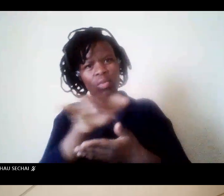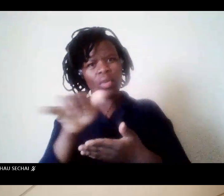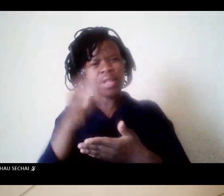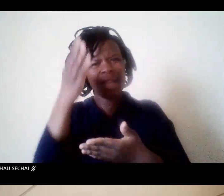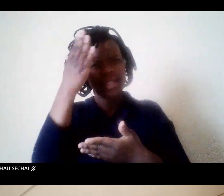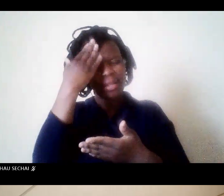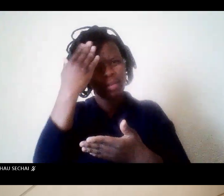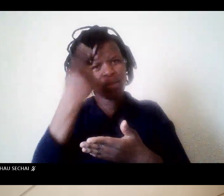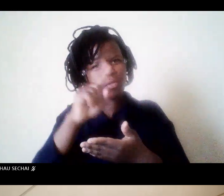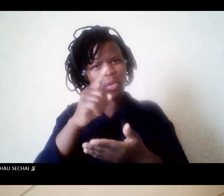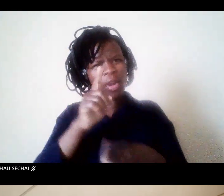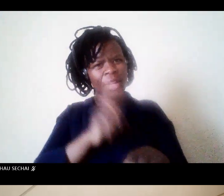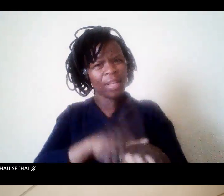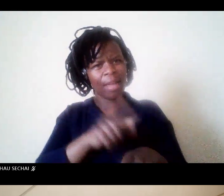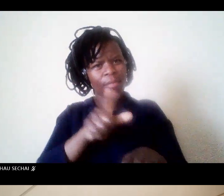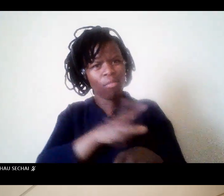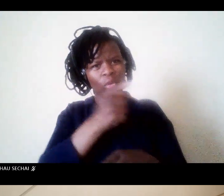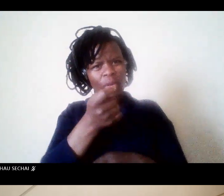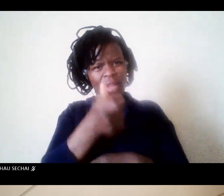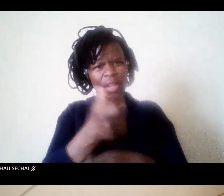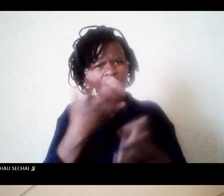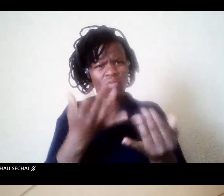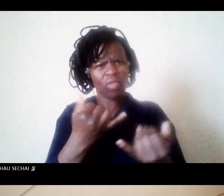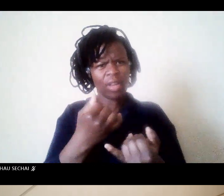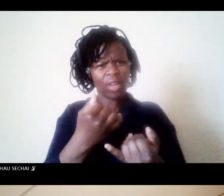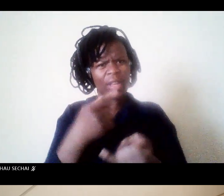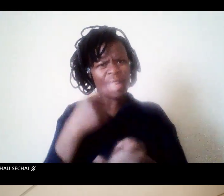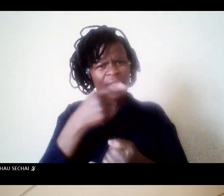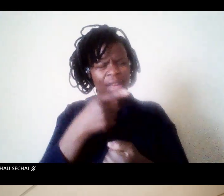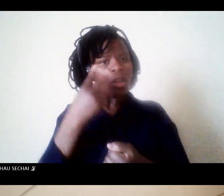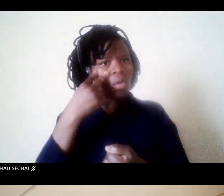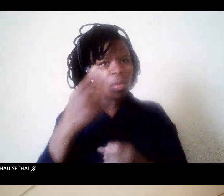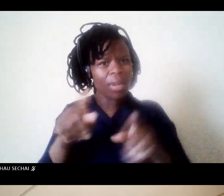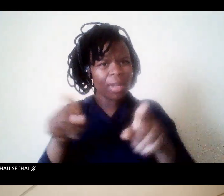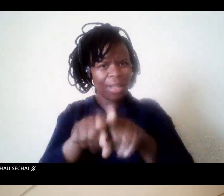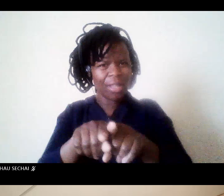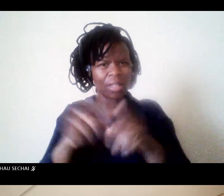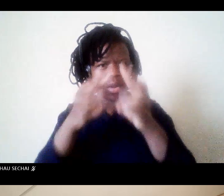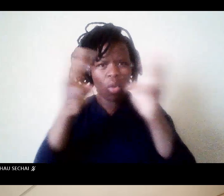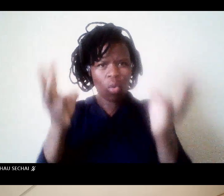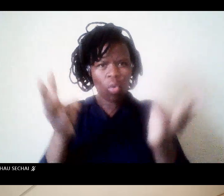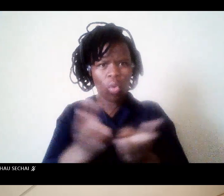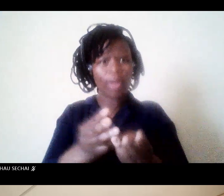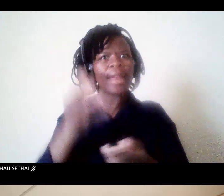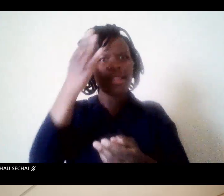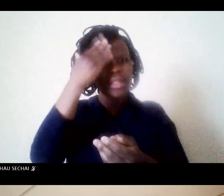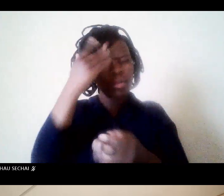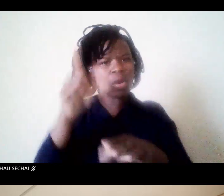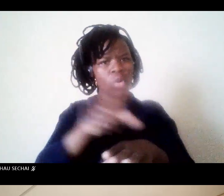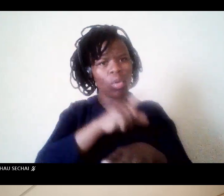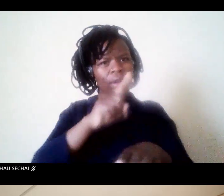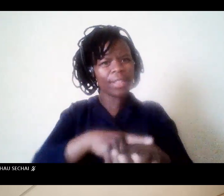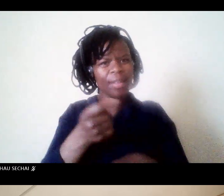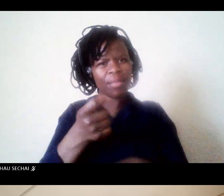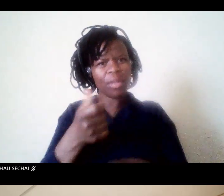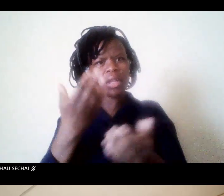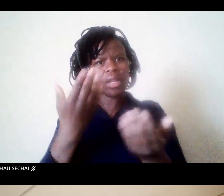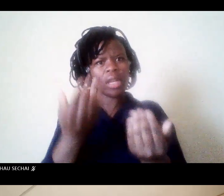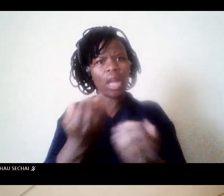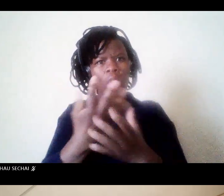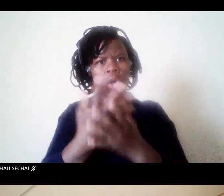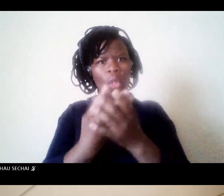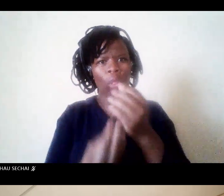it's him. He sees it as if the world that he has known for quite some time is disappearing,